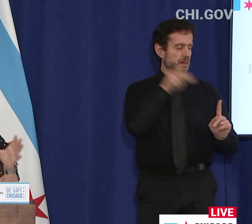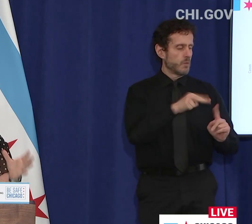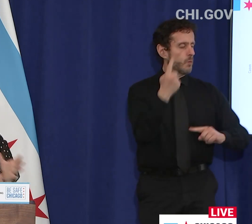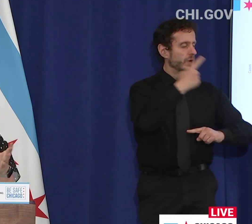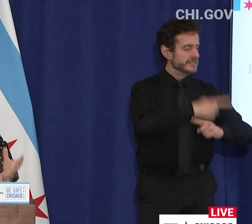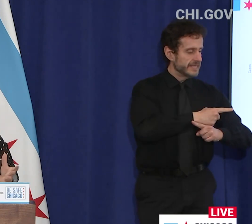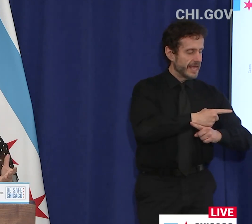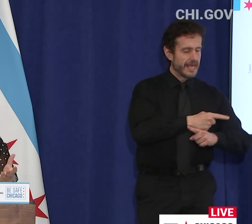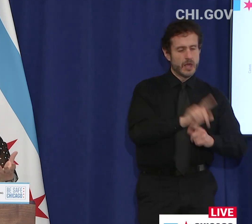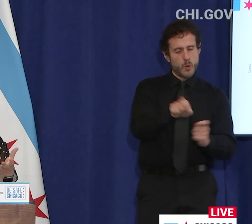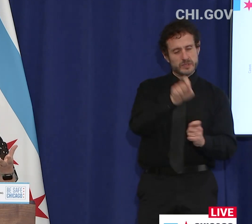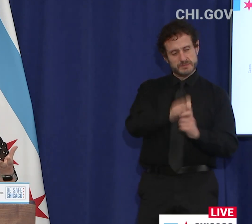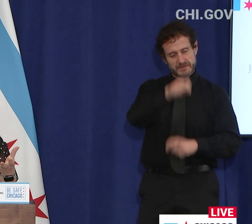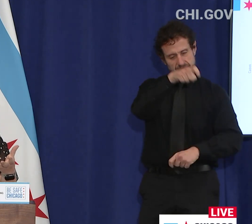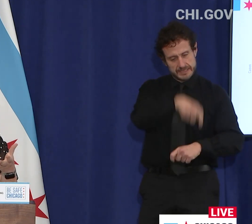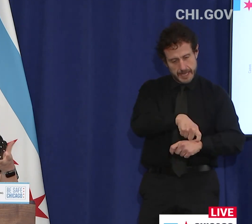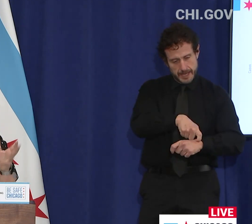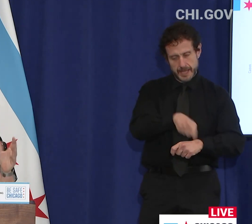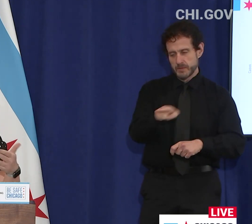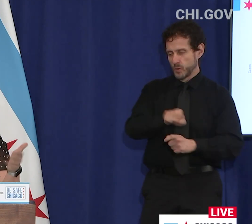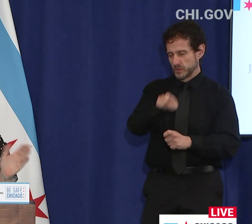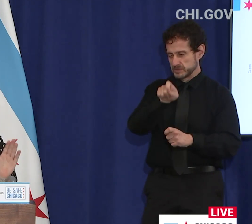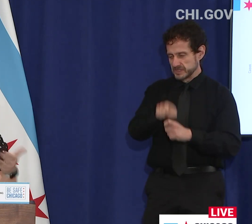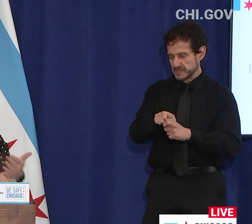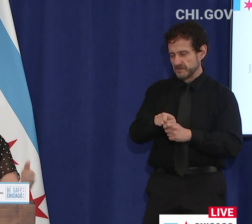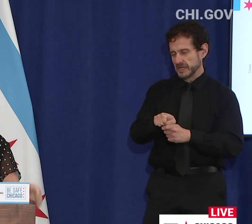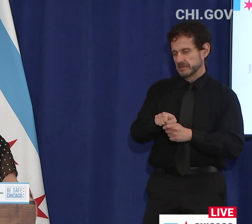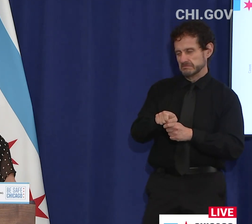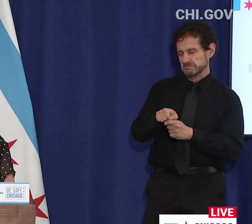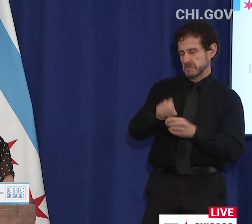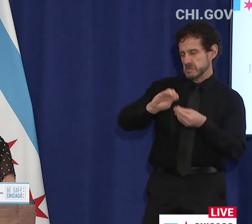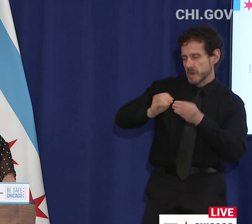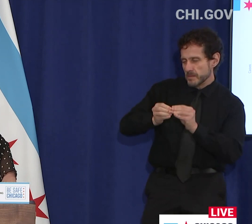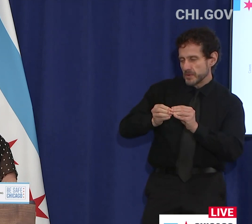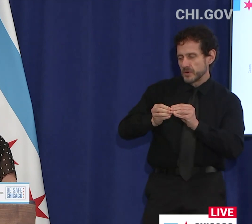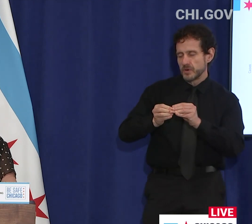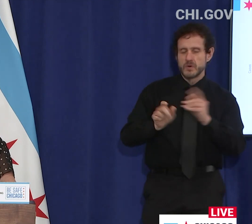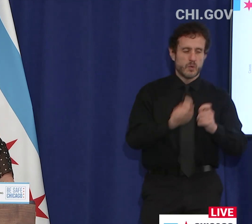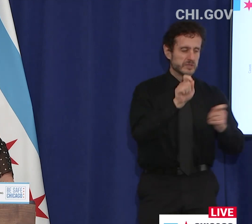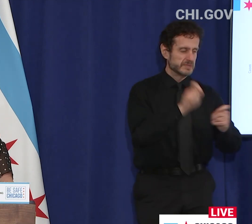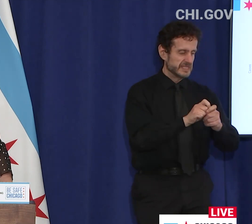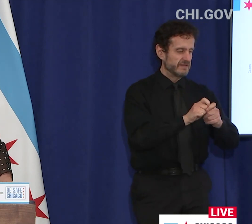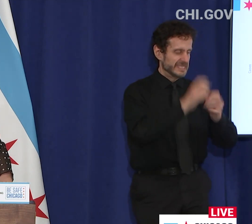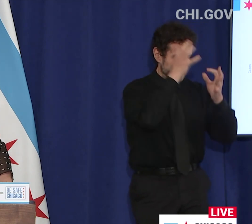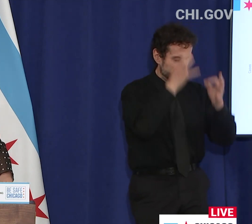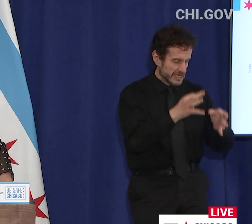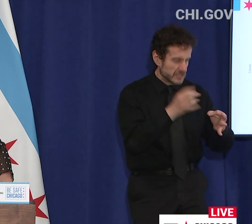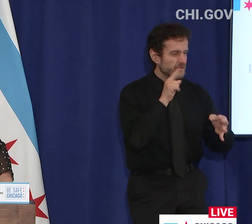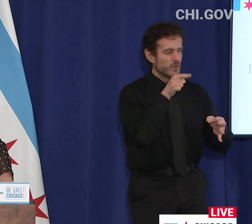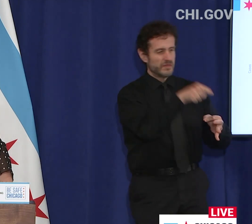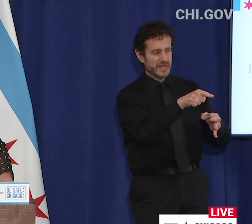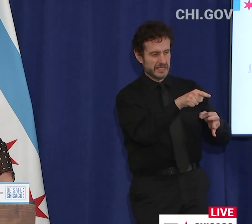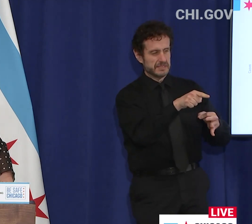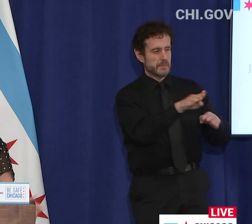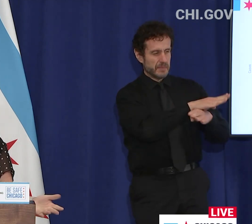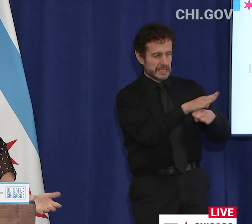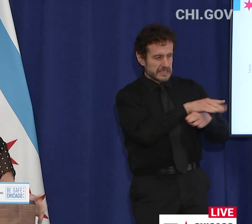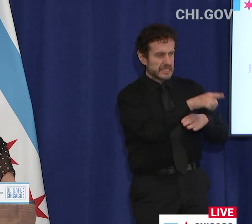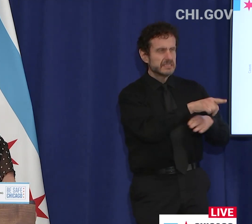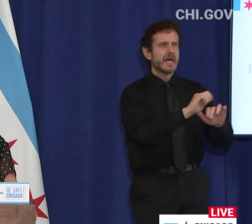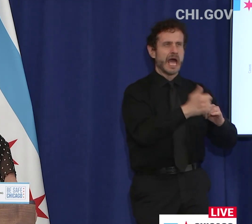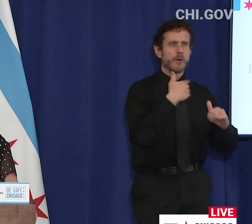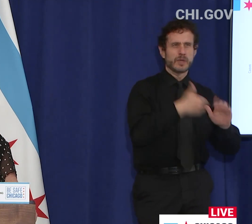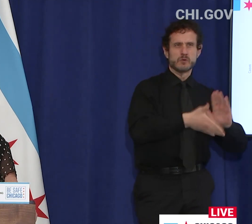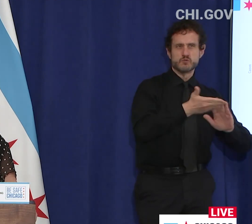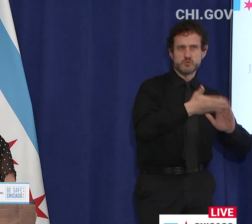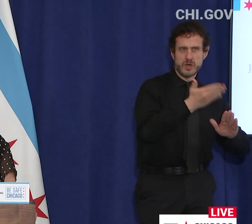frame or a specific piece of decision that an industry needs to make about how to keep its business